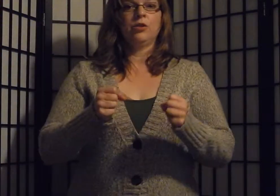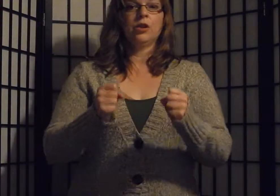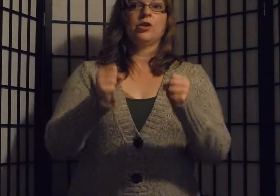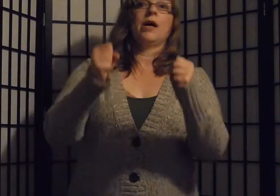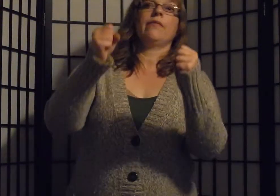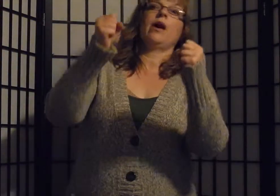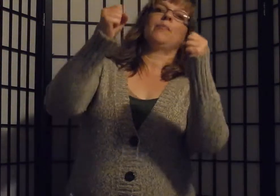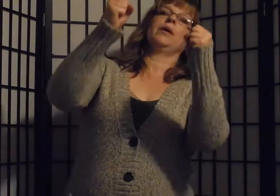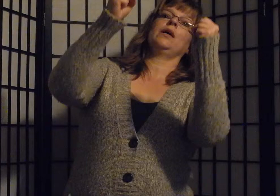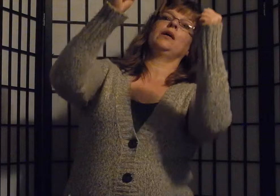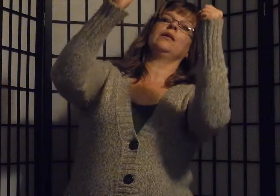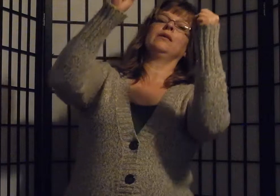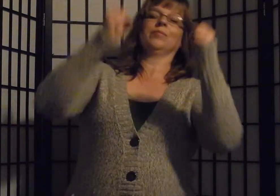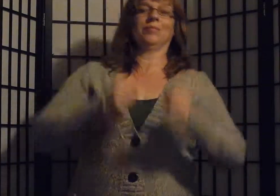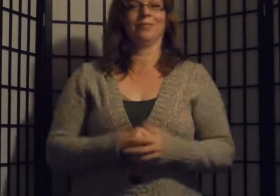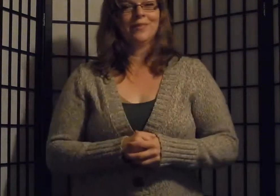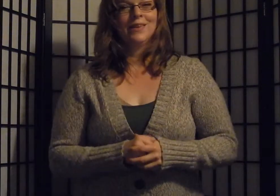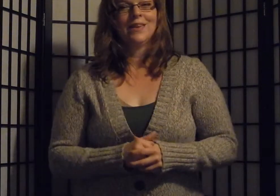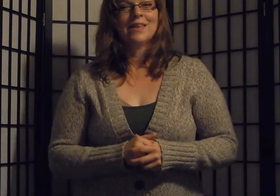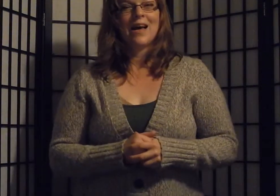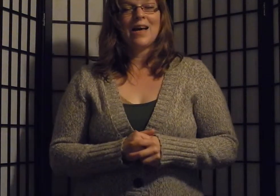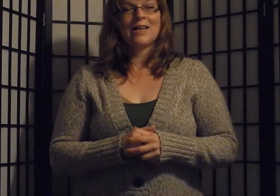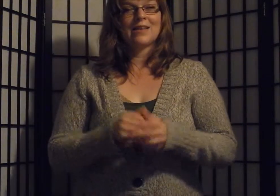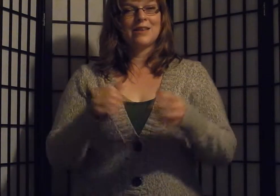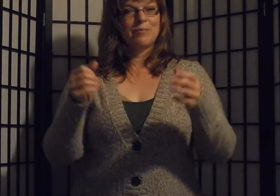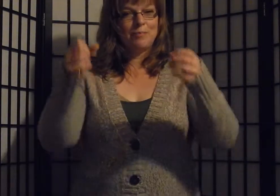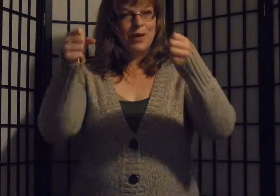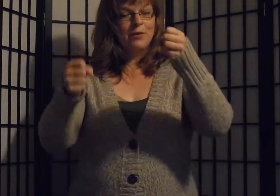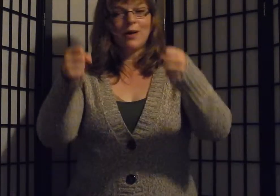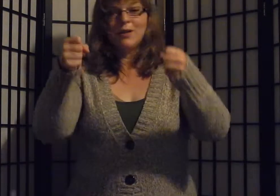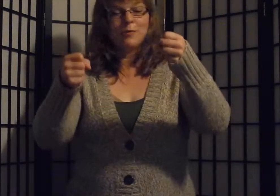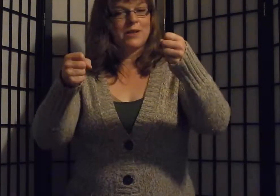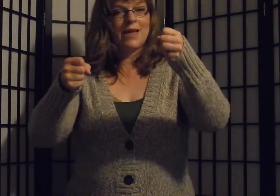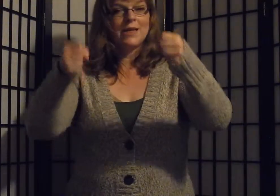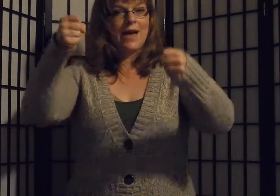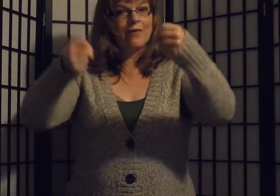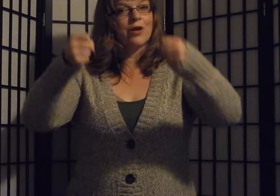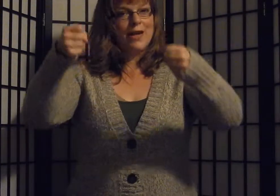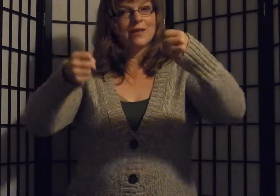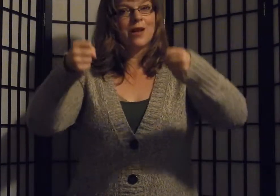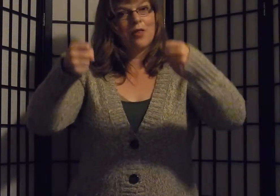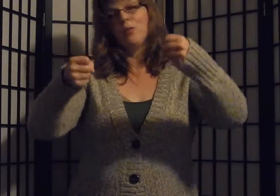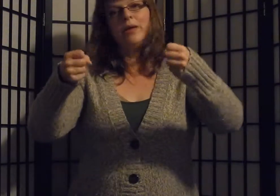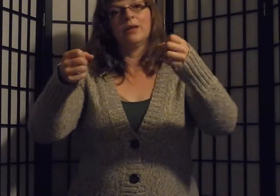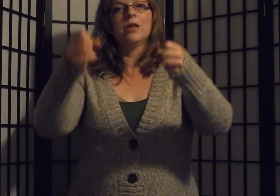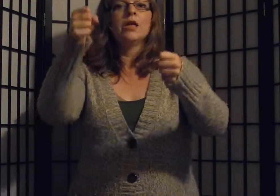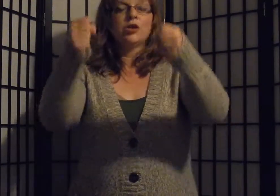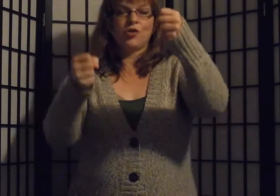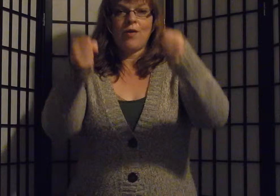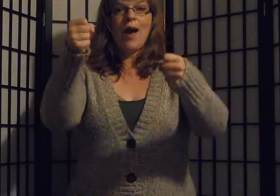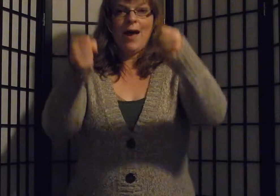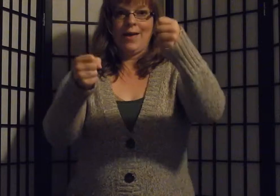can drive up a hill, but you always pretend to have your hands on the wheel.